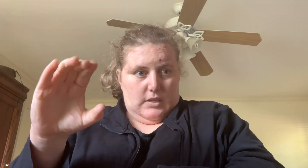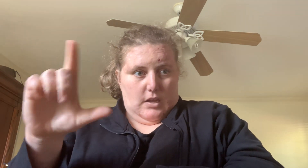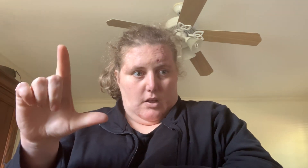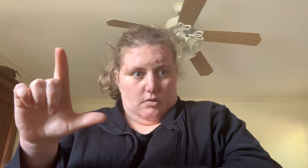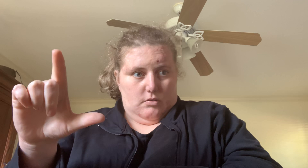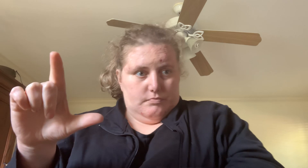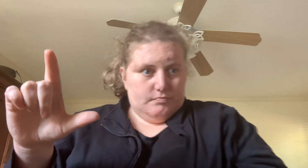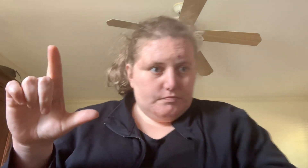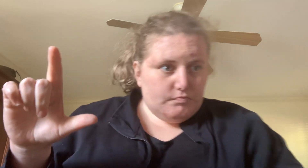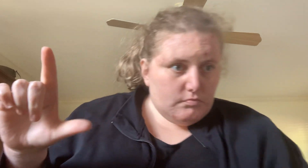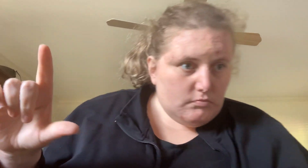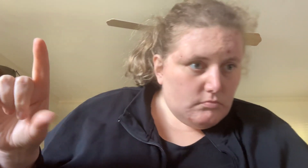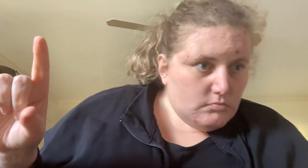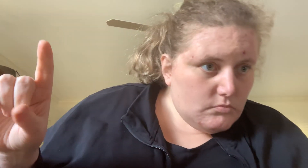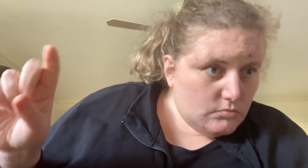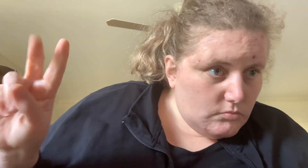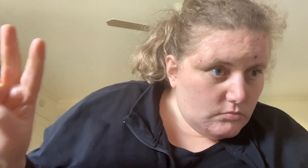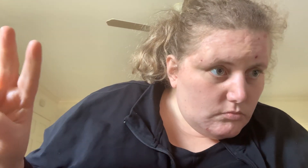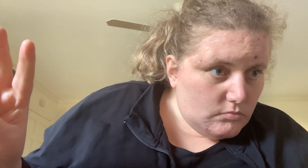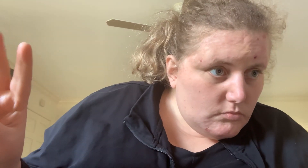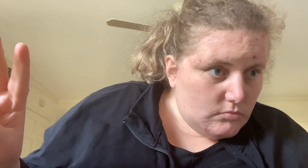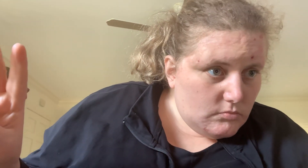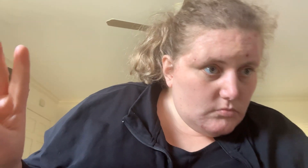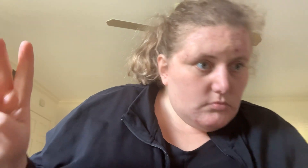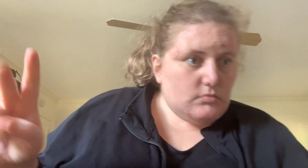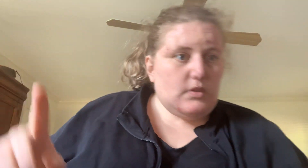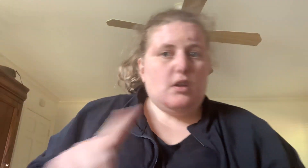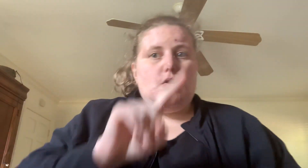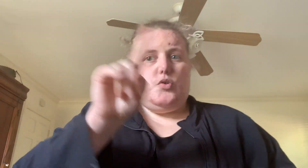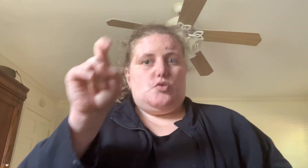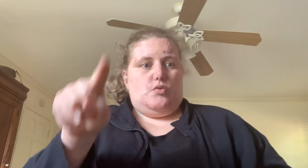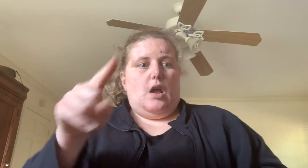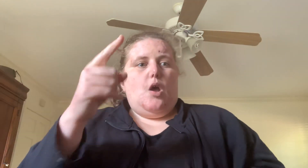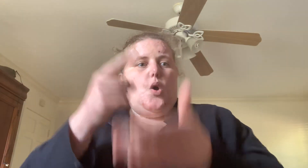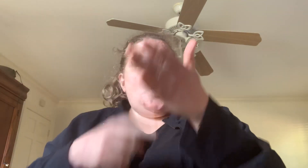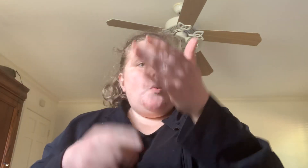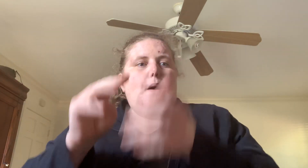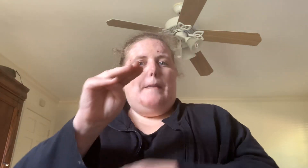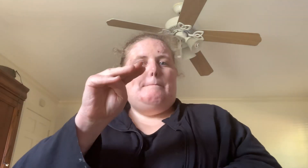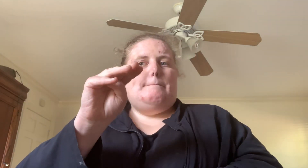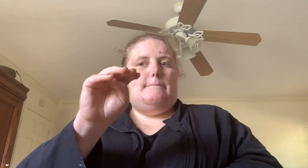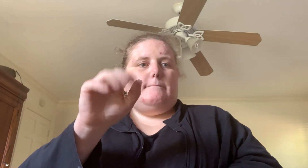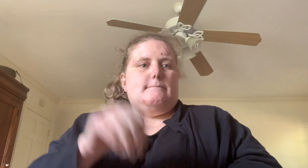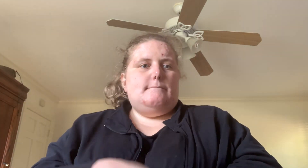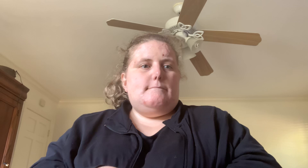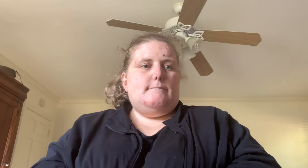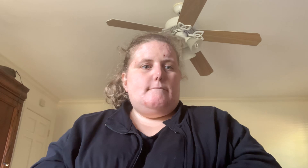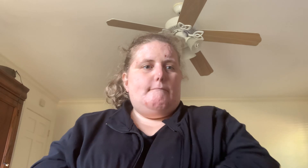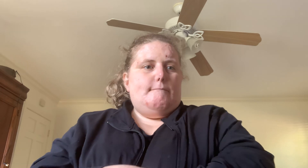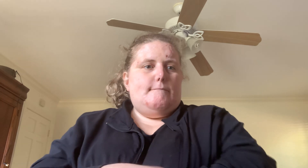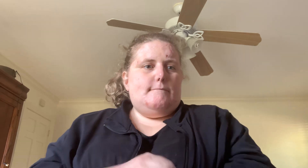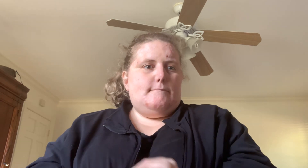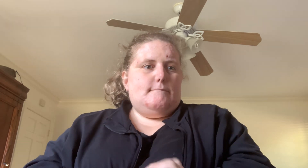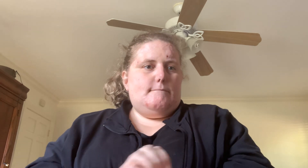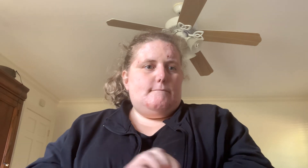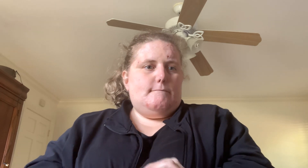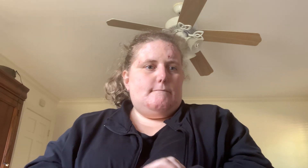So our question says, what mass of HCl is consumed? So how much